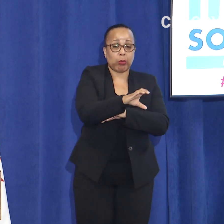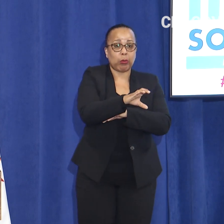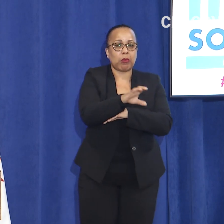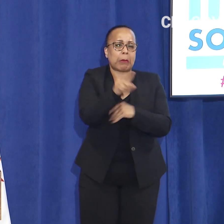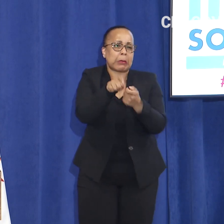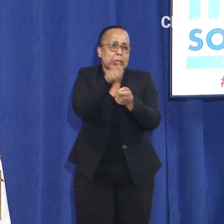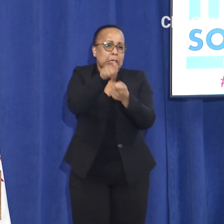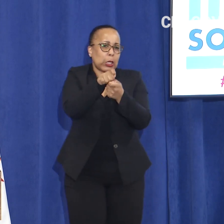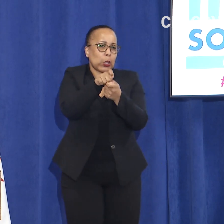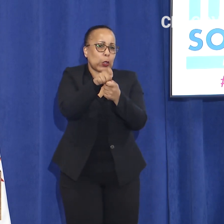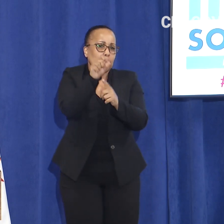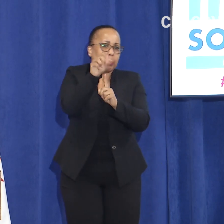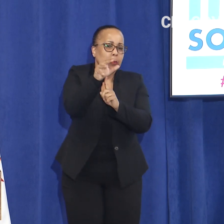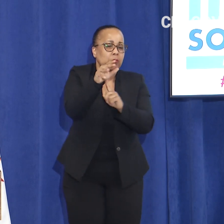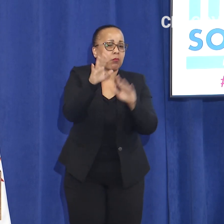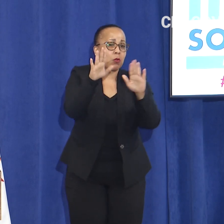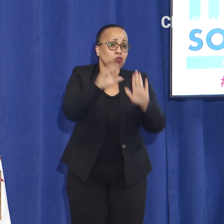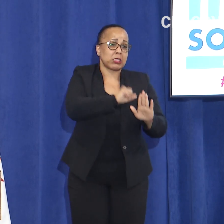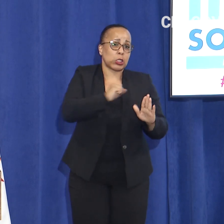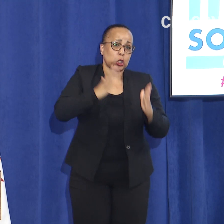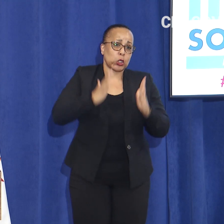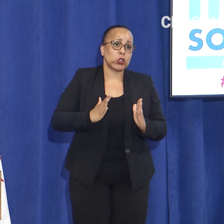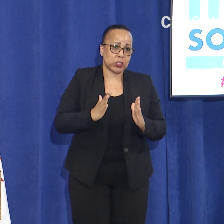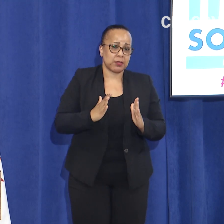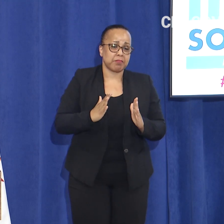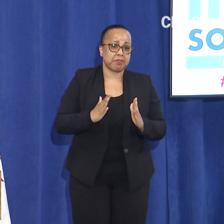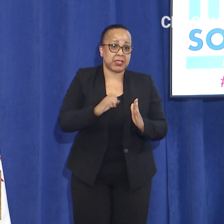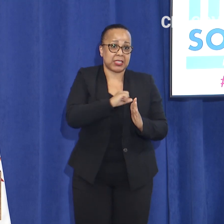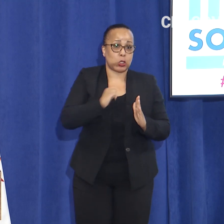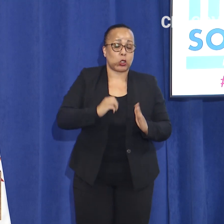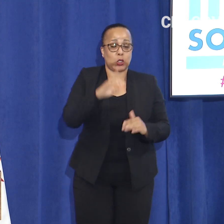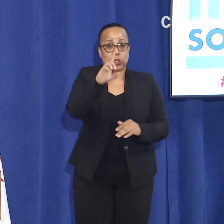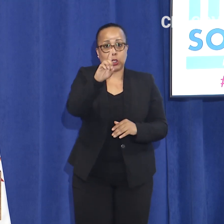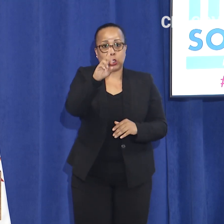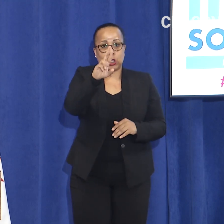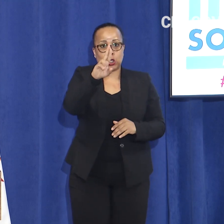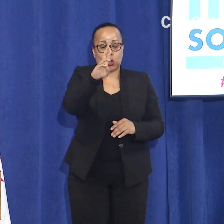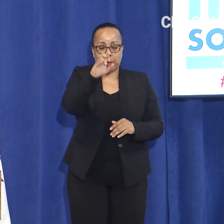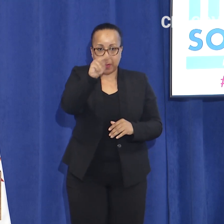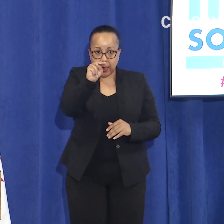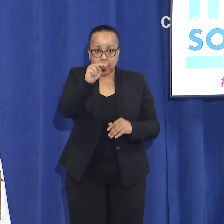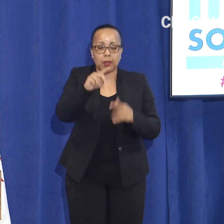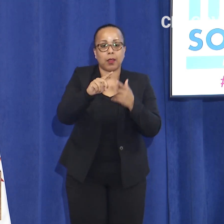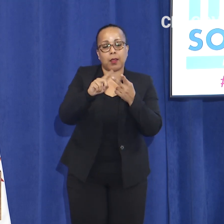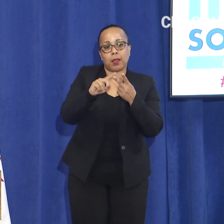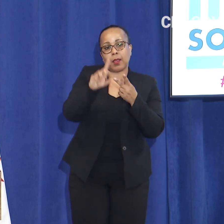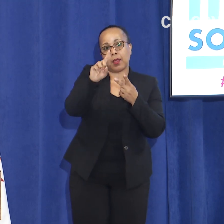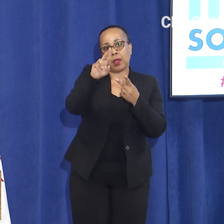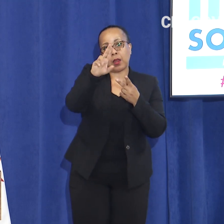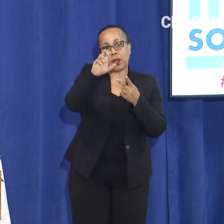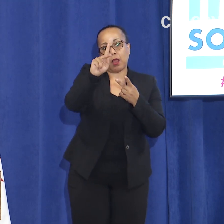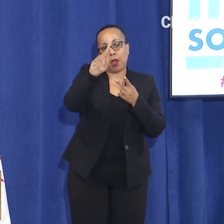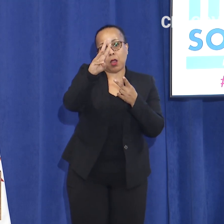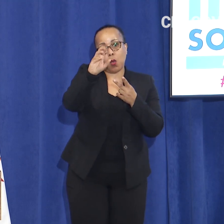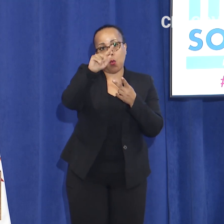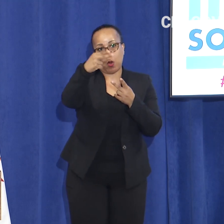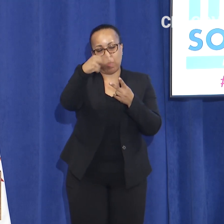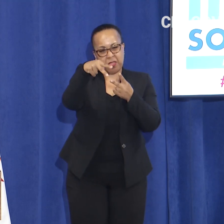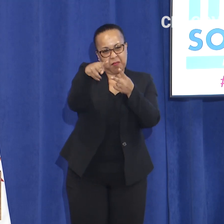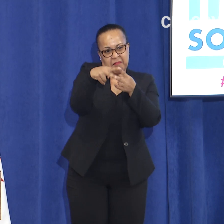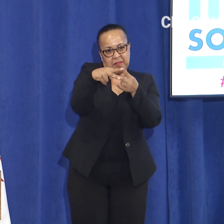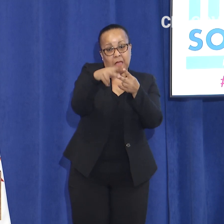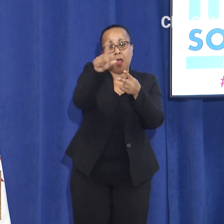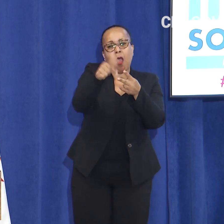out in particular our great senators, Senator Dick Durbin and Tammy Duckworth, along with other members of the delegation